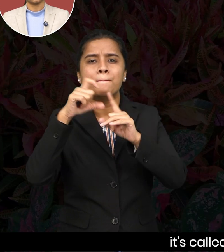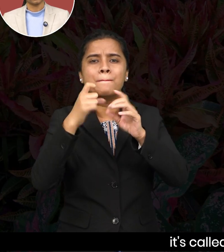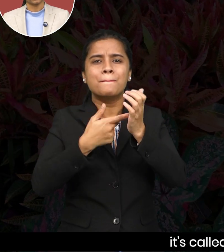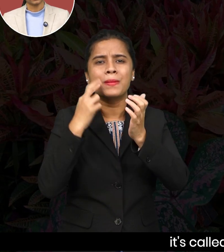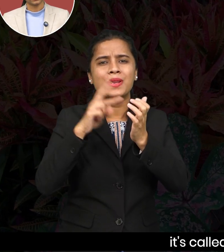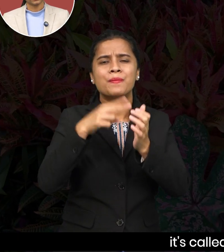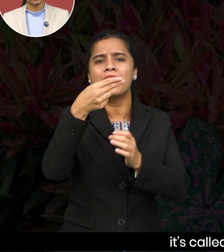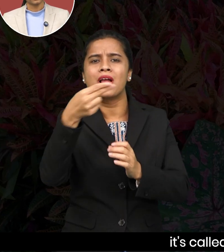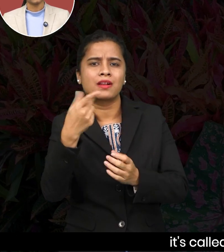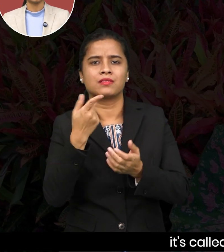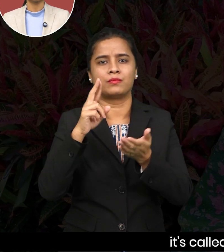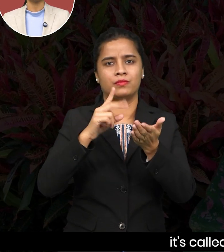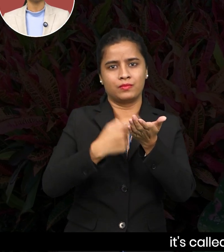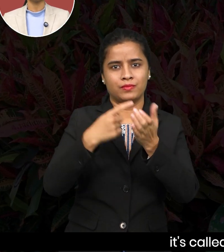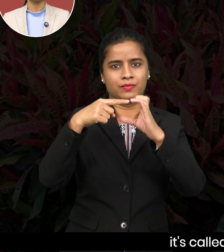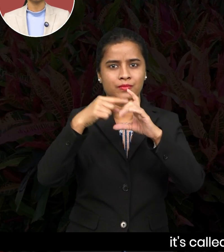venation.